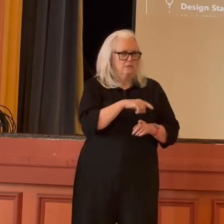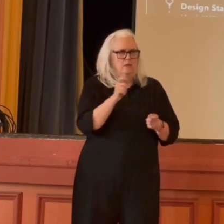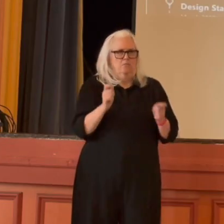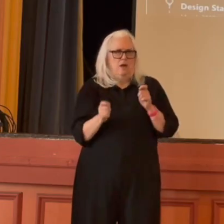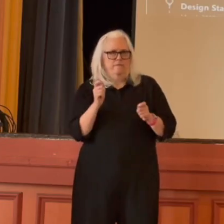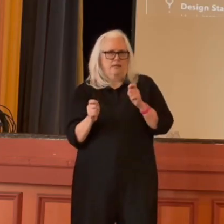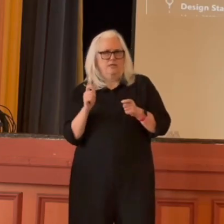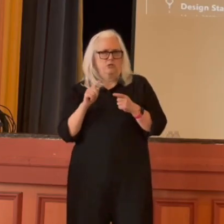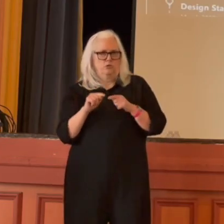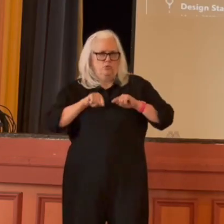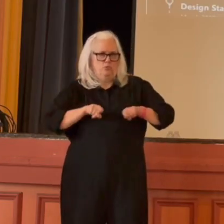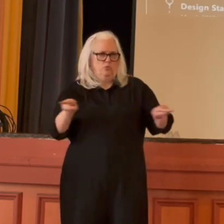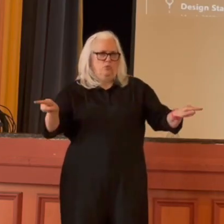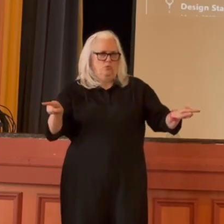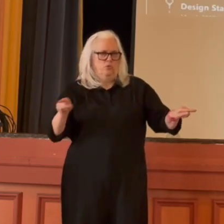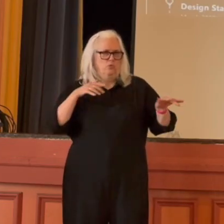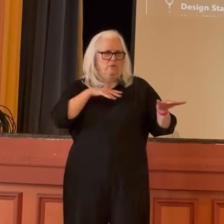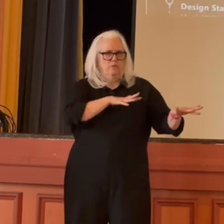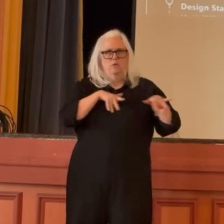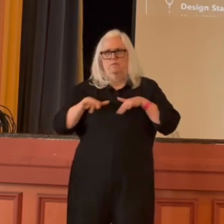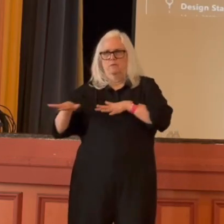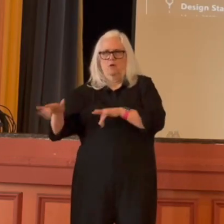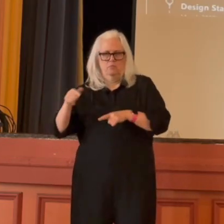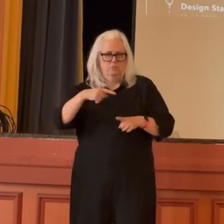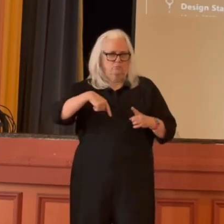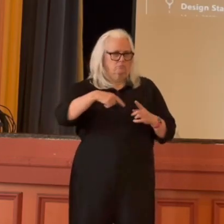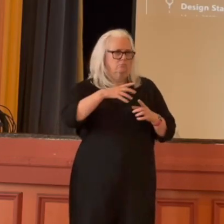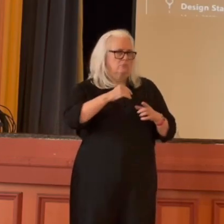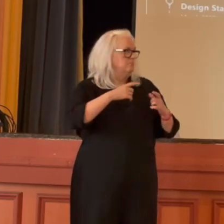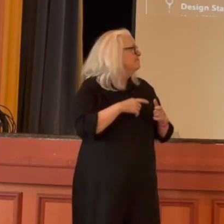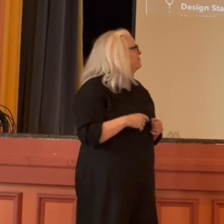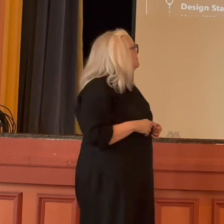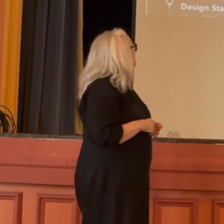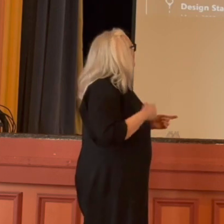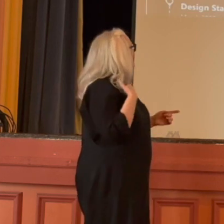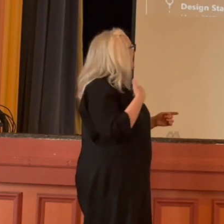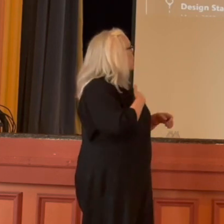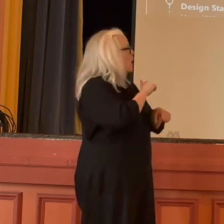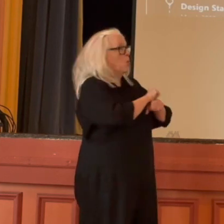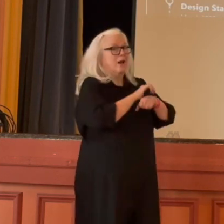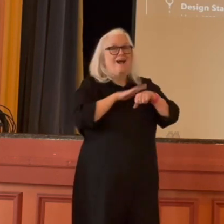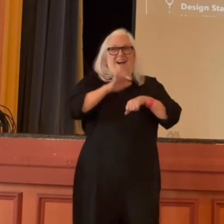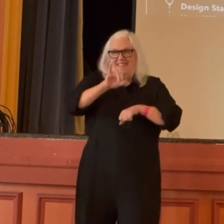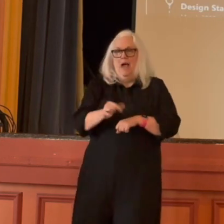We're looking at starting, well, we've already started survey on this. So we're working on this one